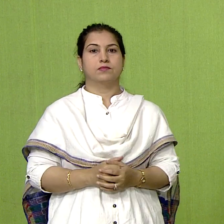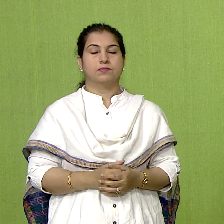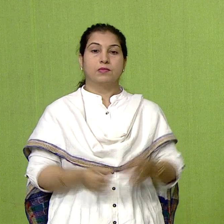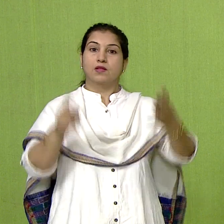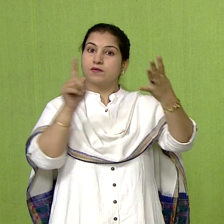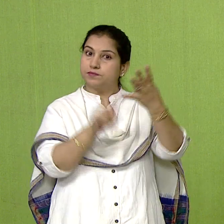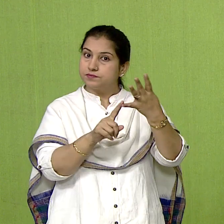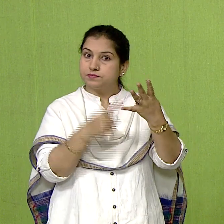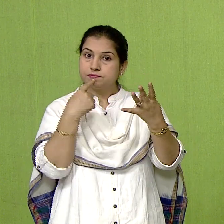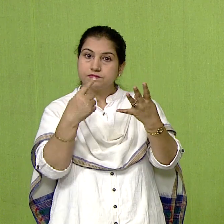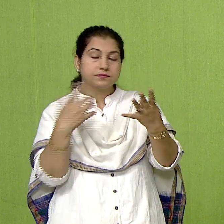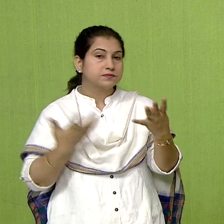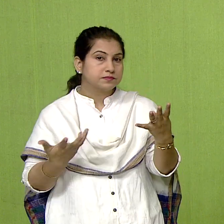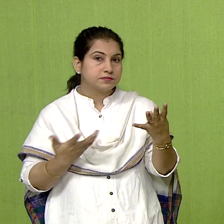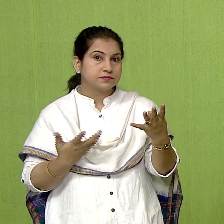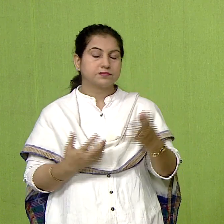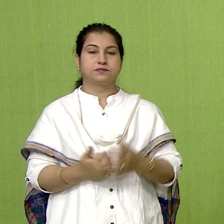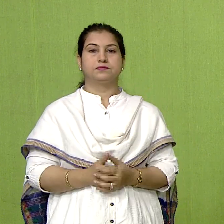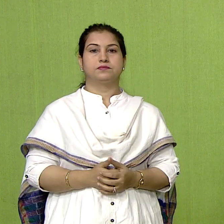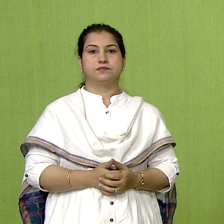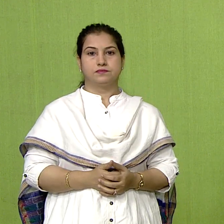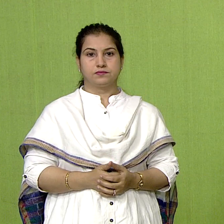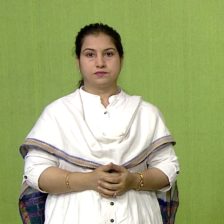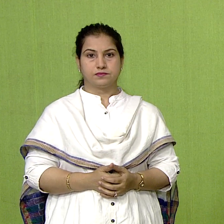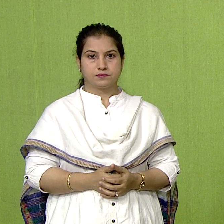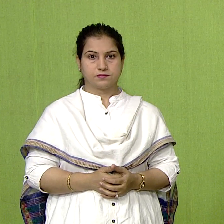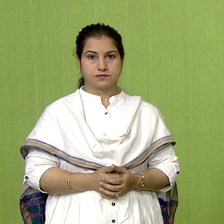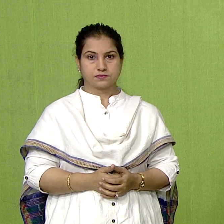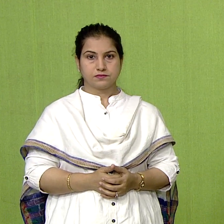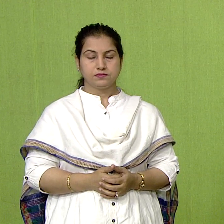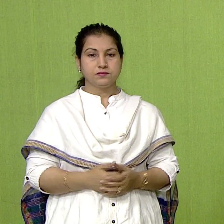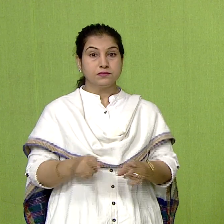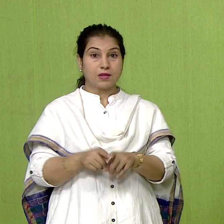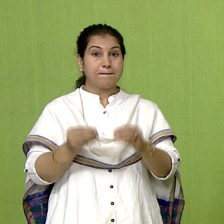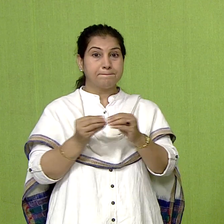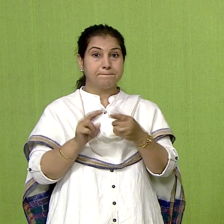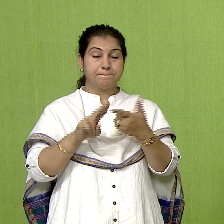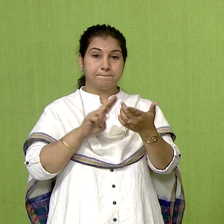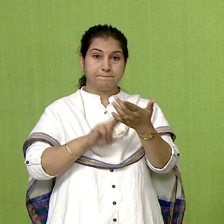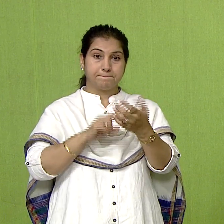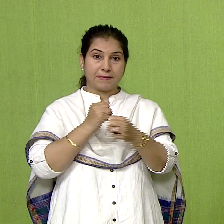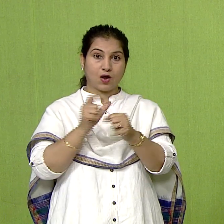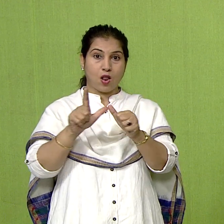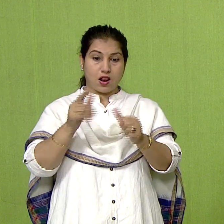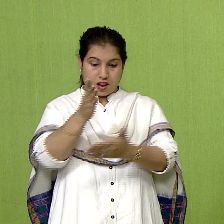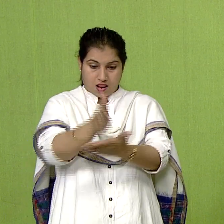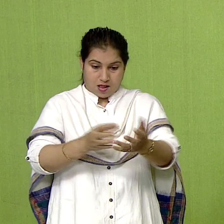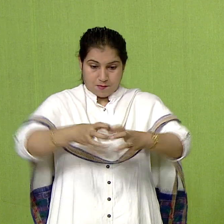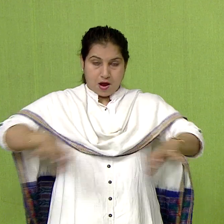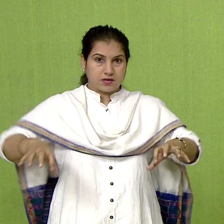And the fourth point we learnt about Partition of Bengal by